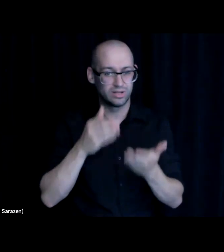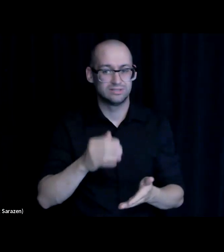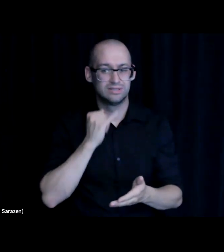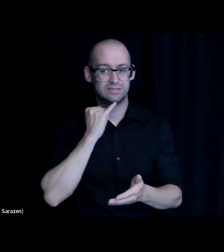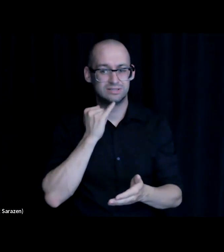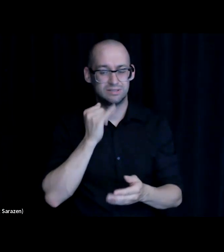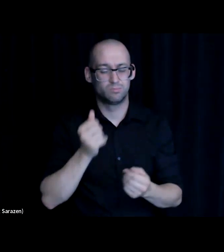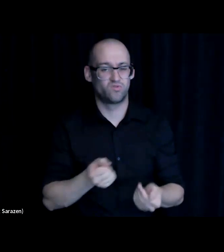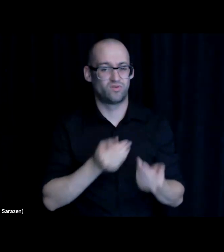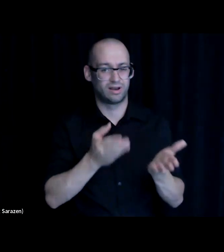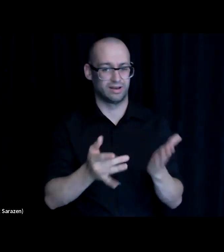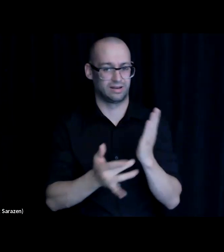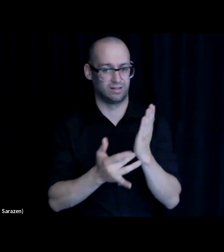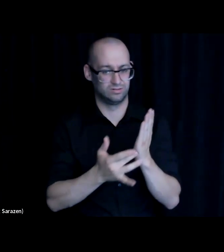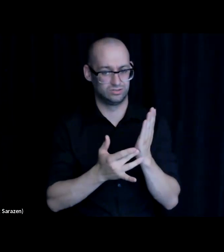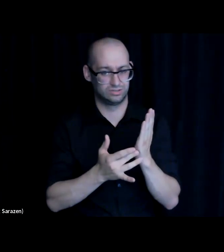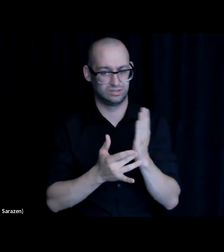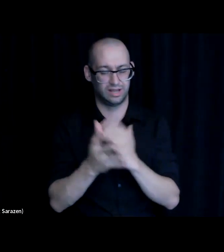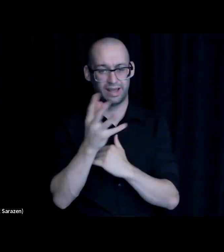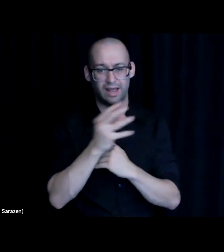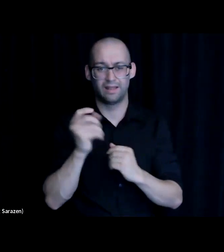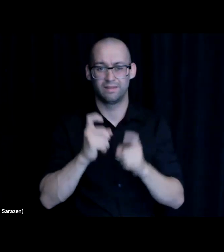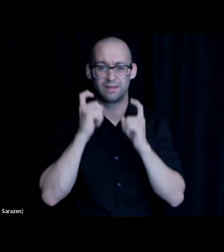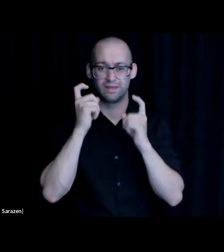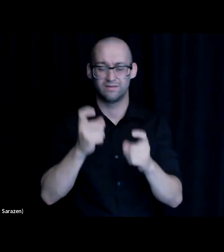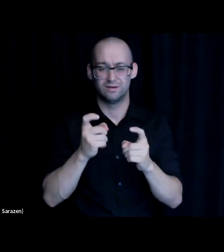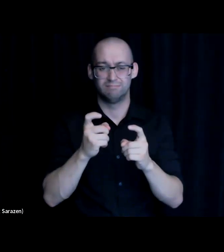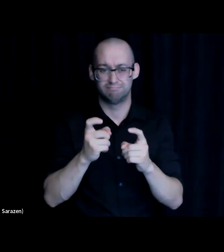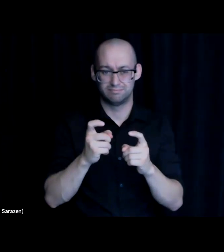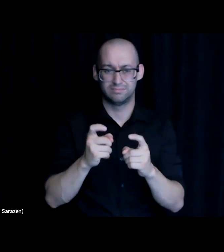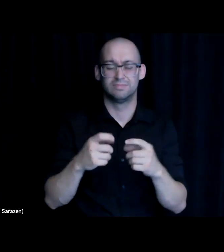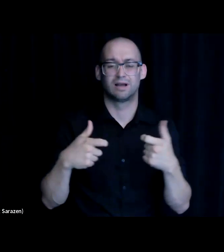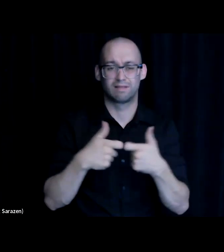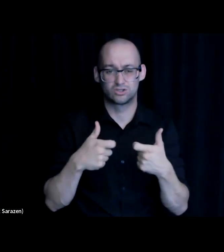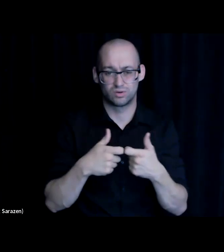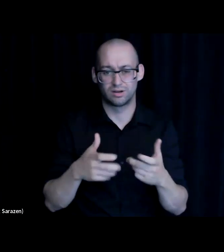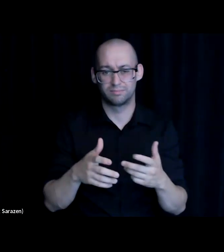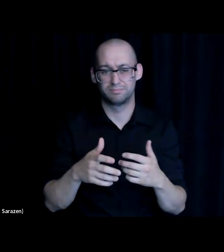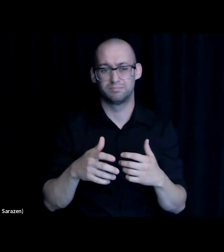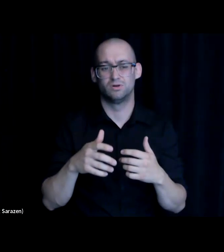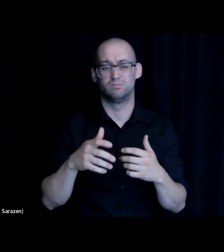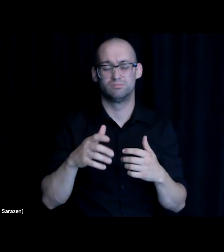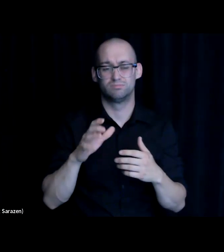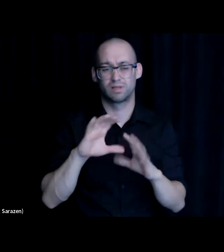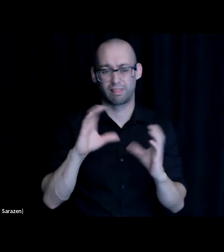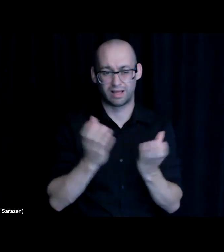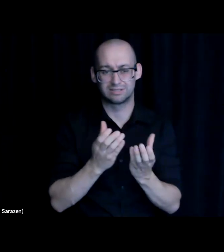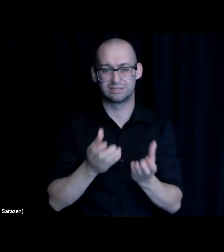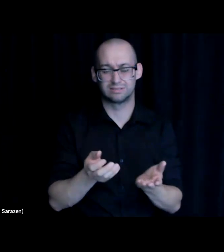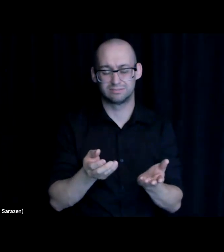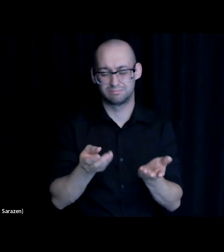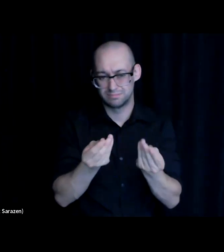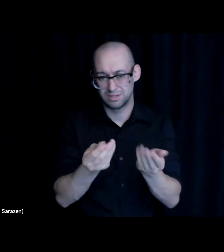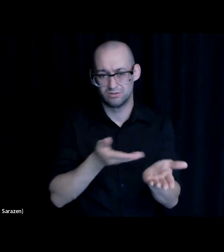students are provided technology and they're given electronic course materials, so everybody has equitable access to the materials, on